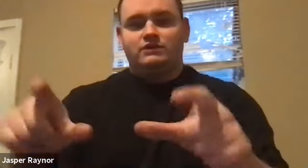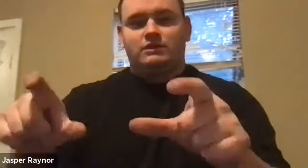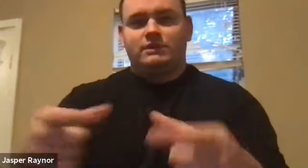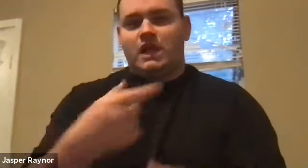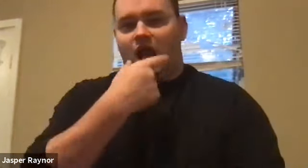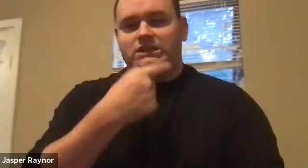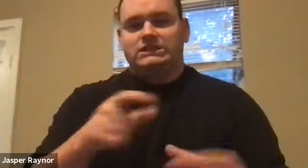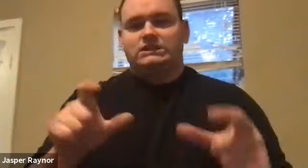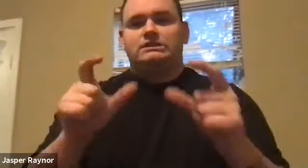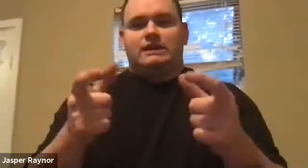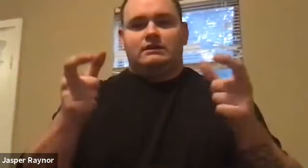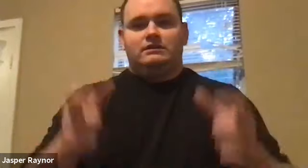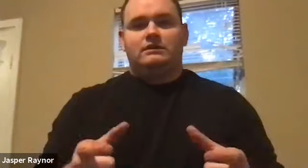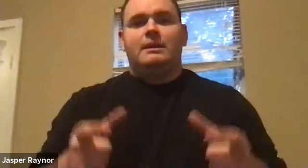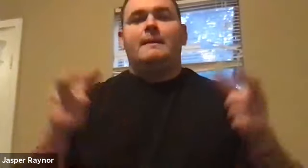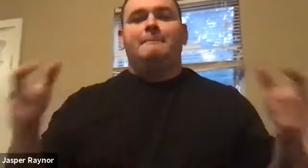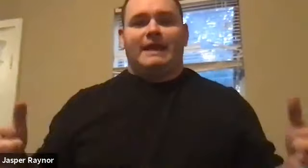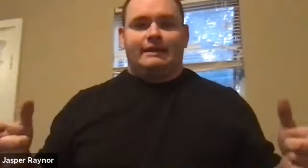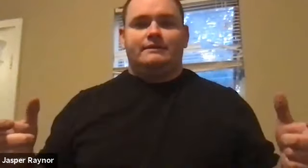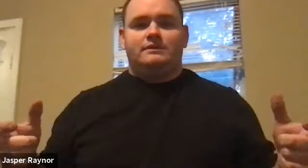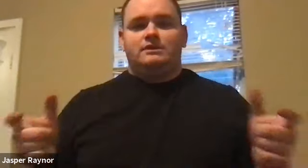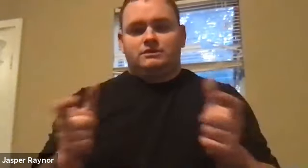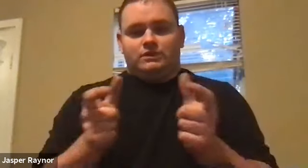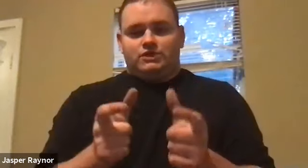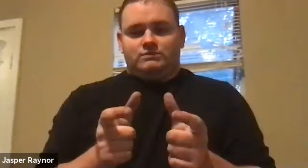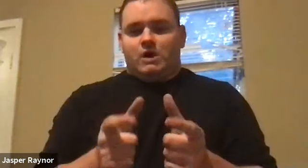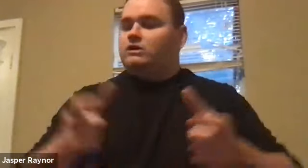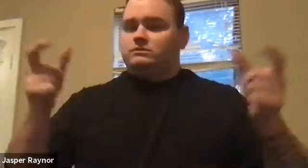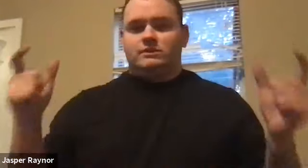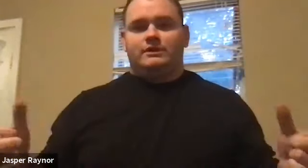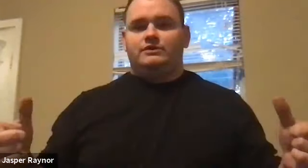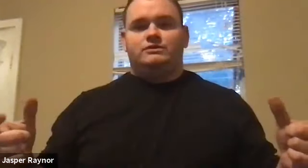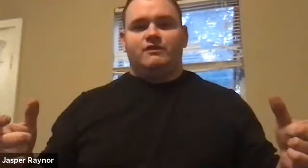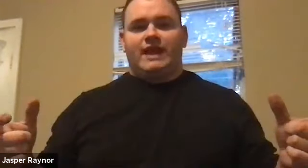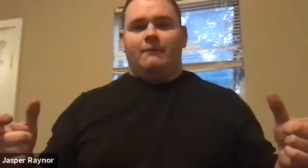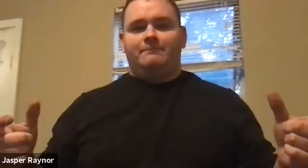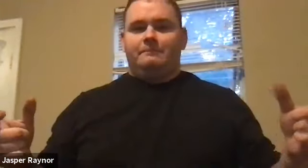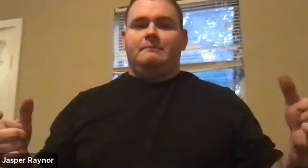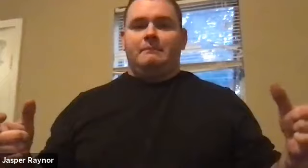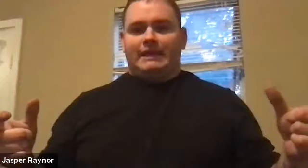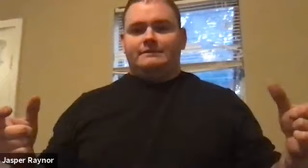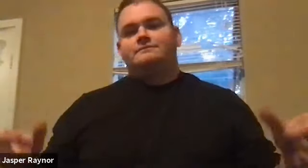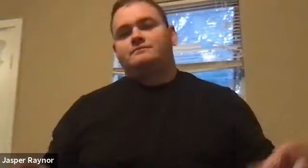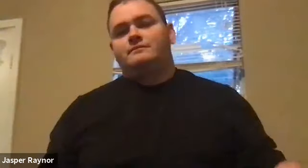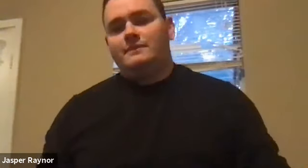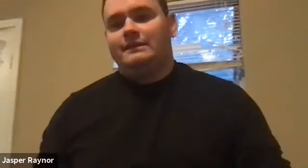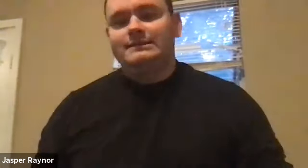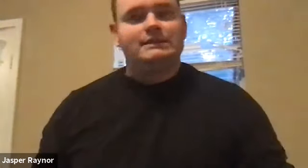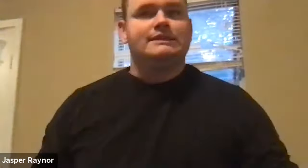something. Yeah. Big. So you start small, and then you just move it out. Big. This is